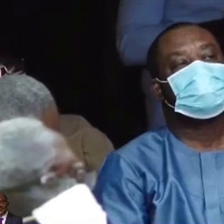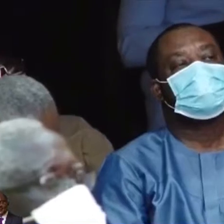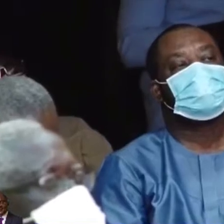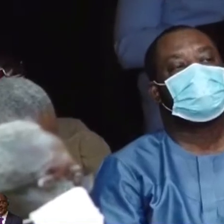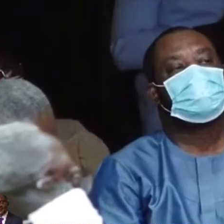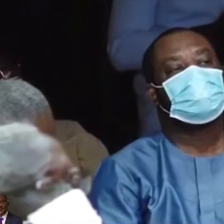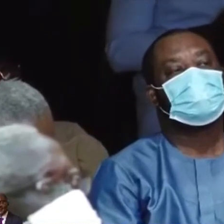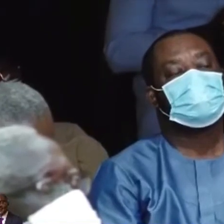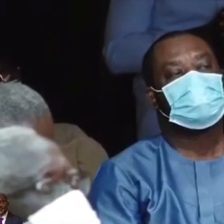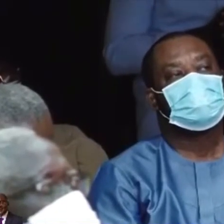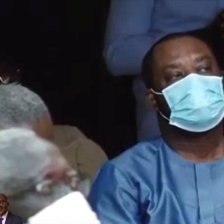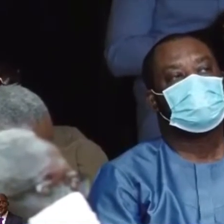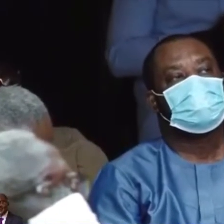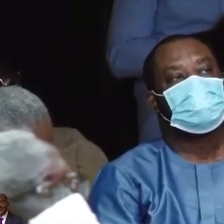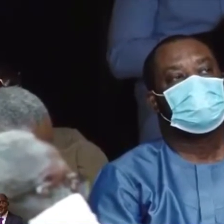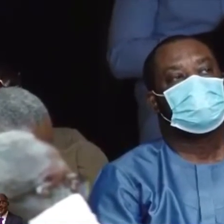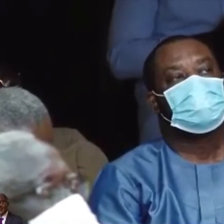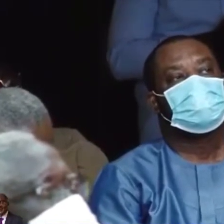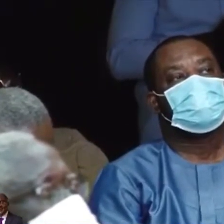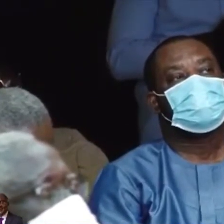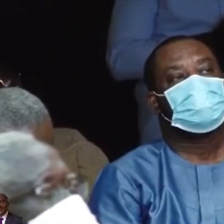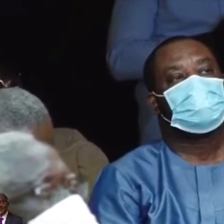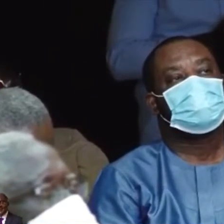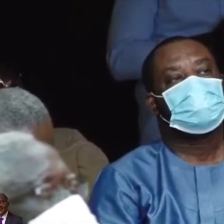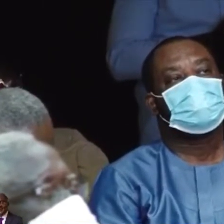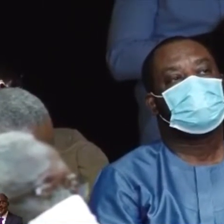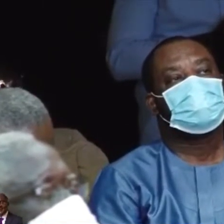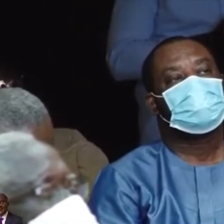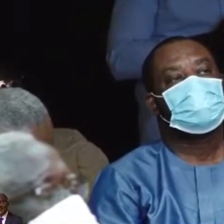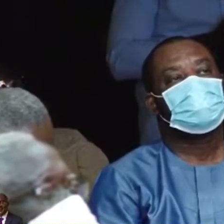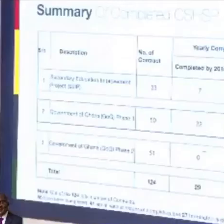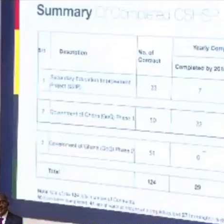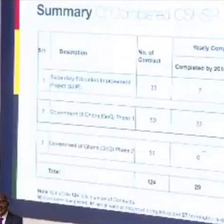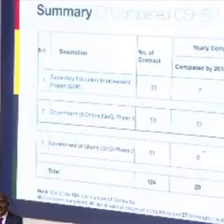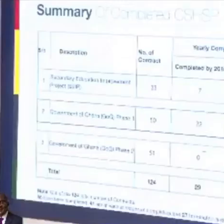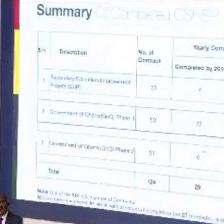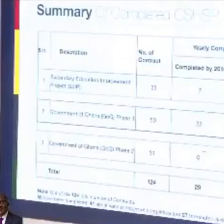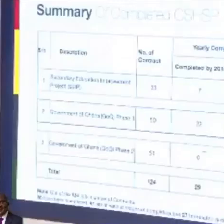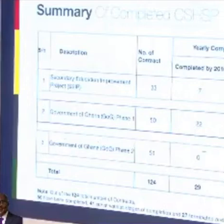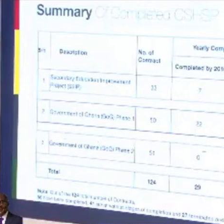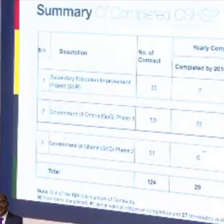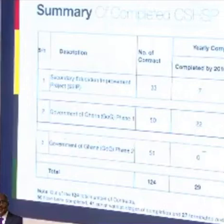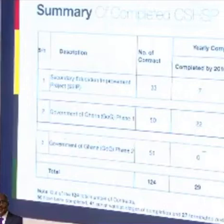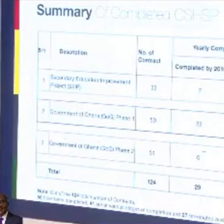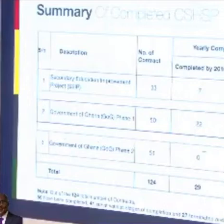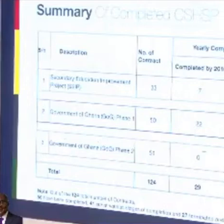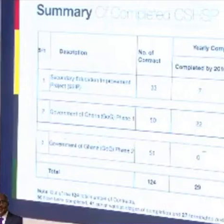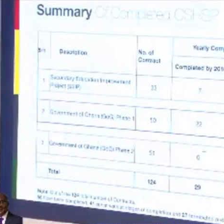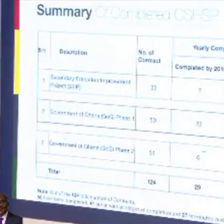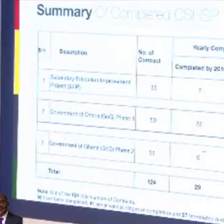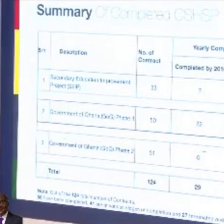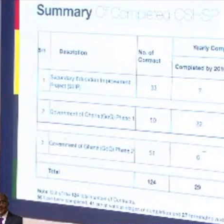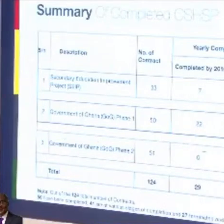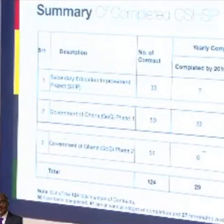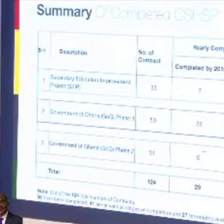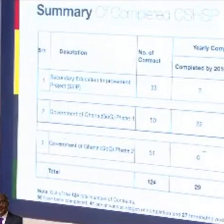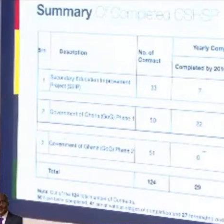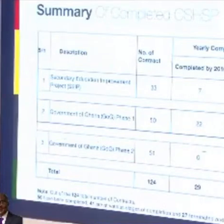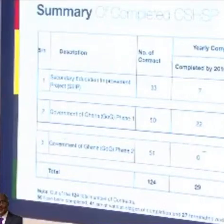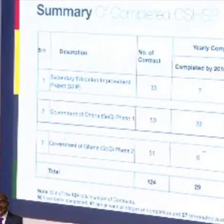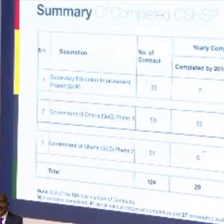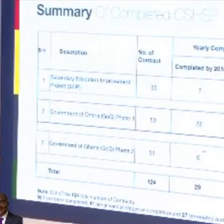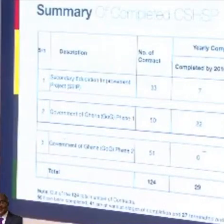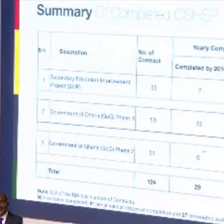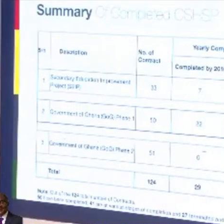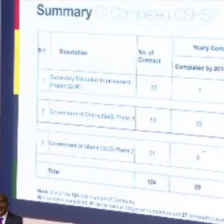the E-blocks that a lot of noise is being made about, it's very important to